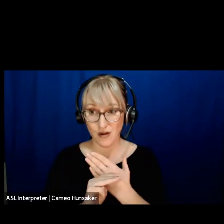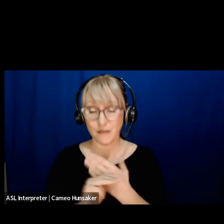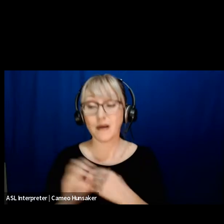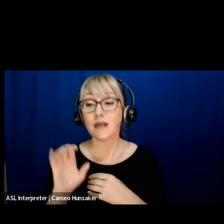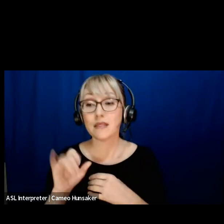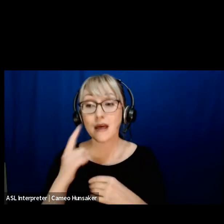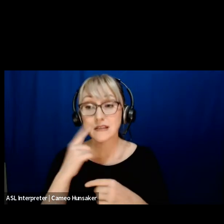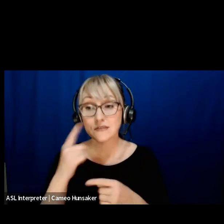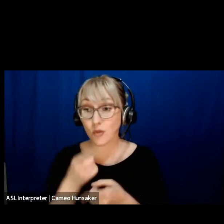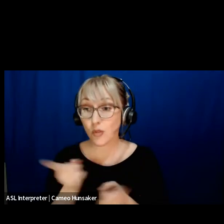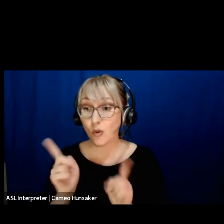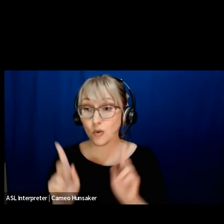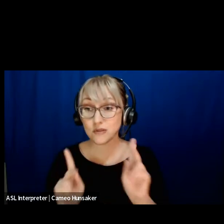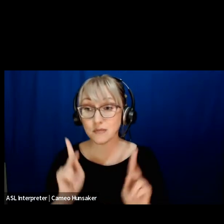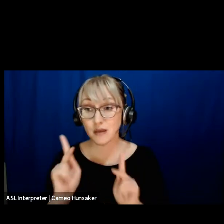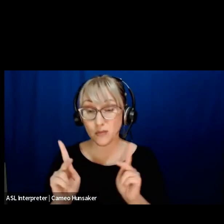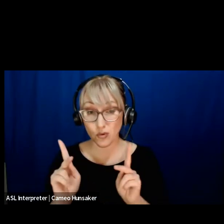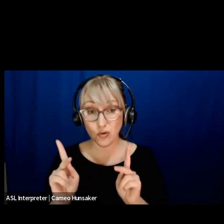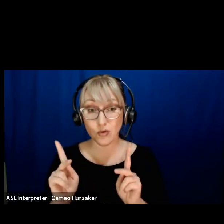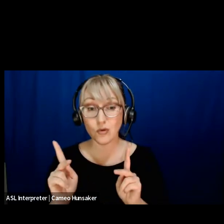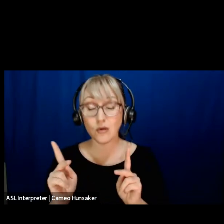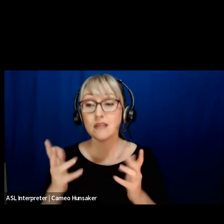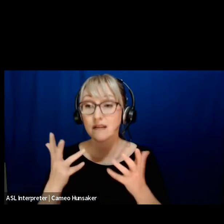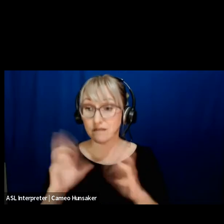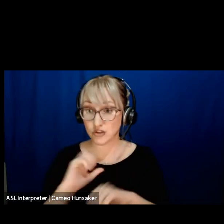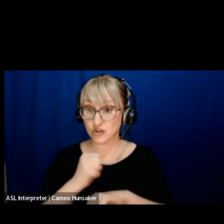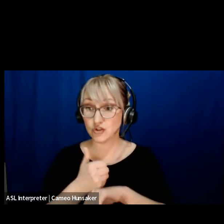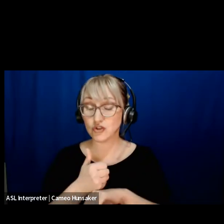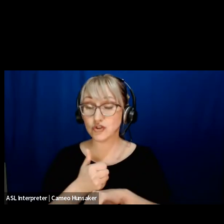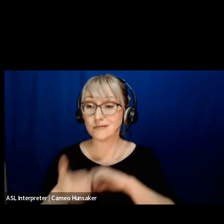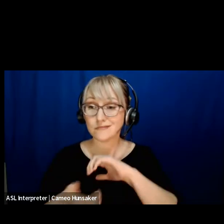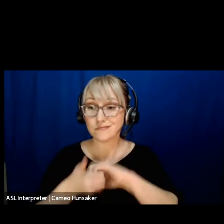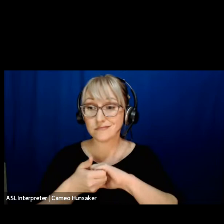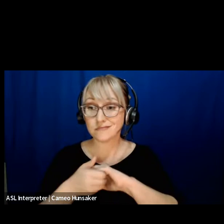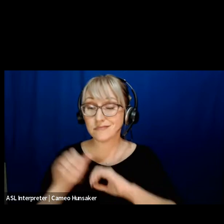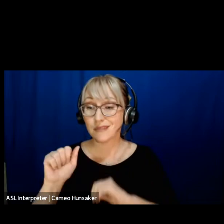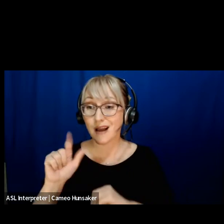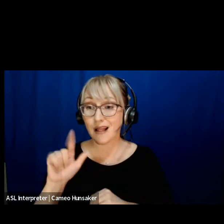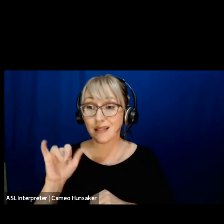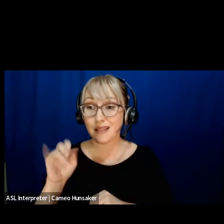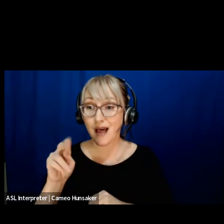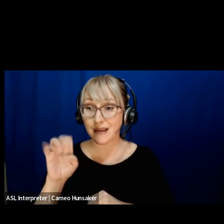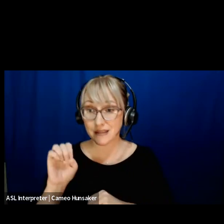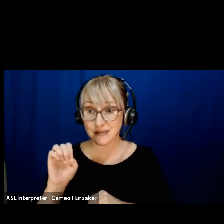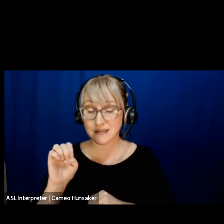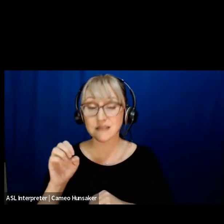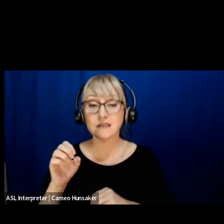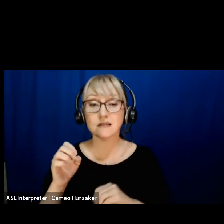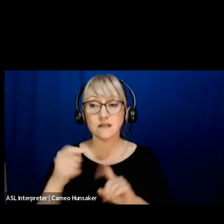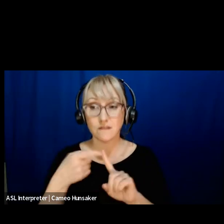individuals who have an alliance developed from Arizona. So